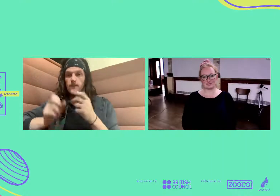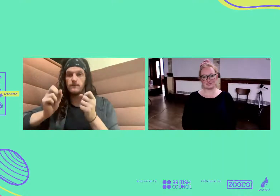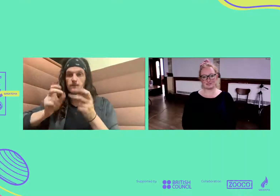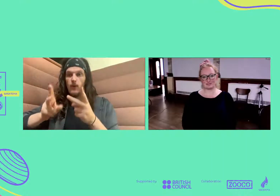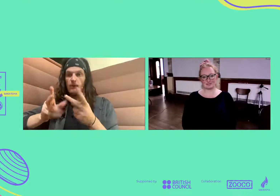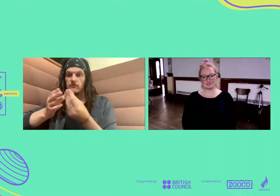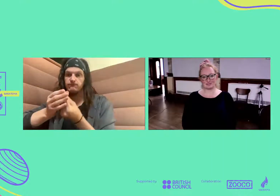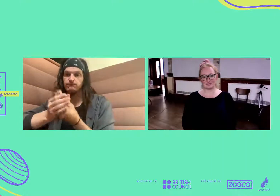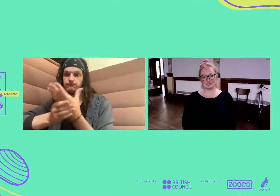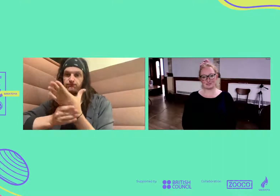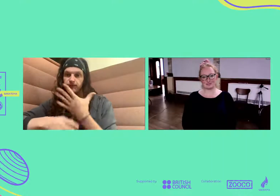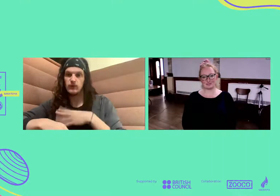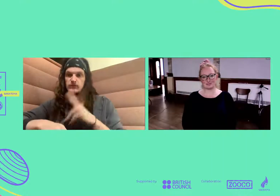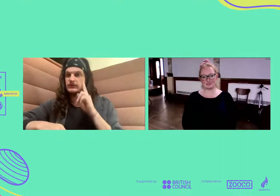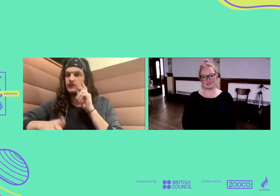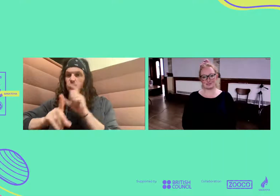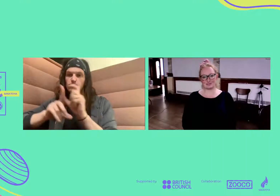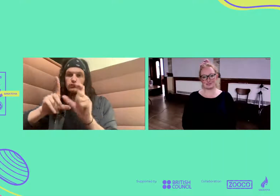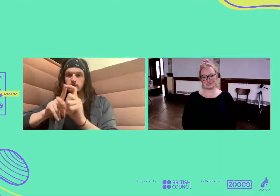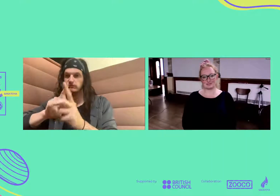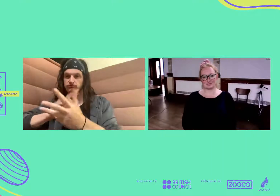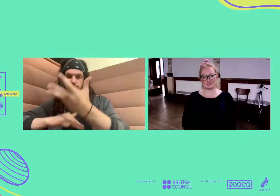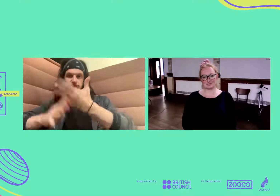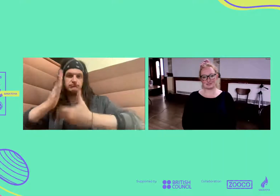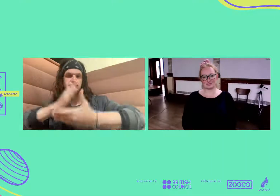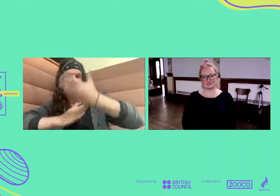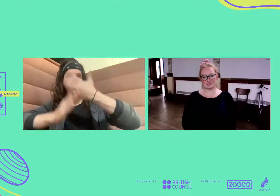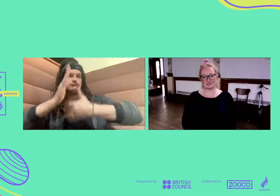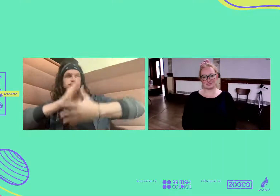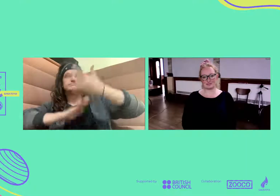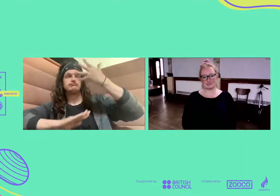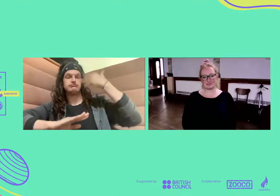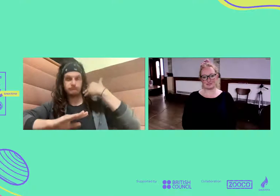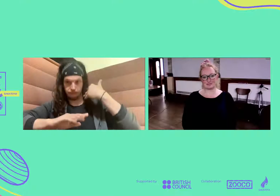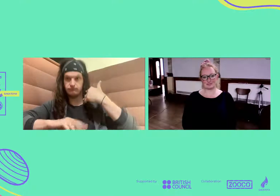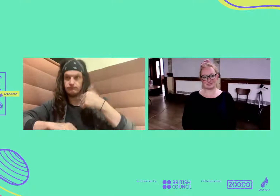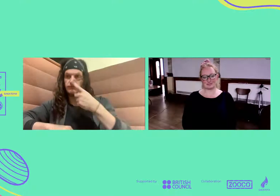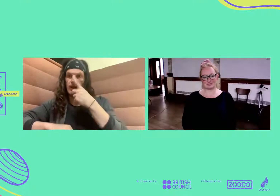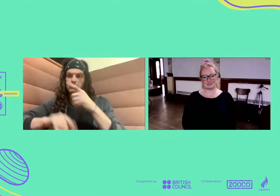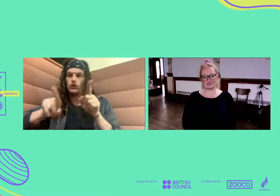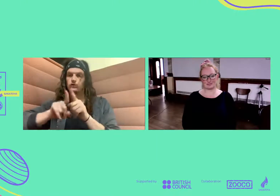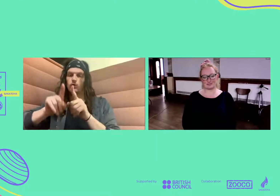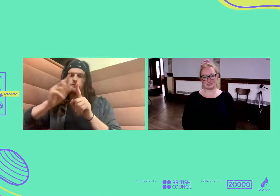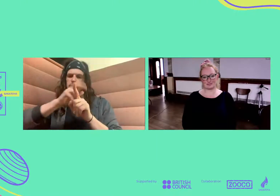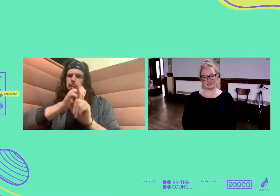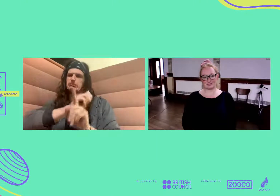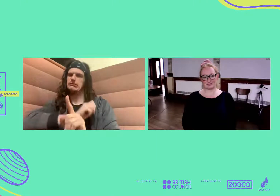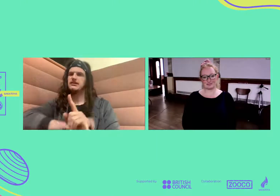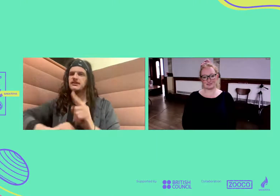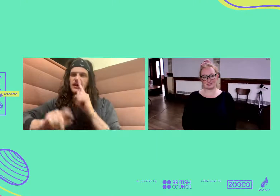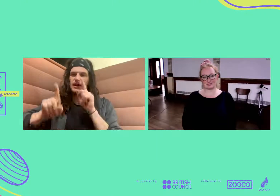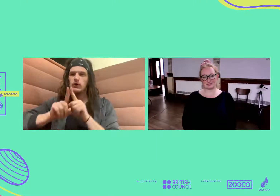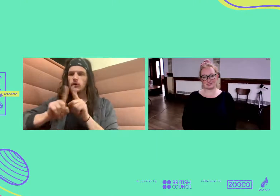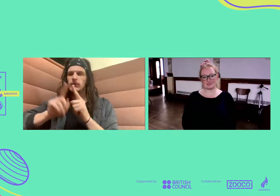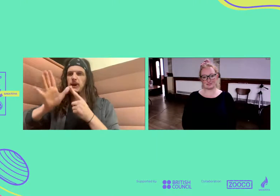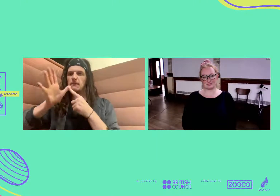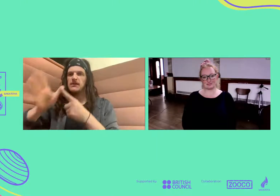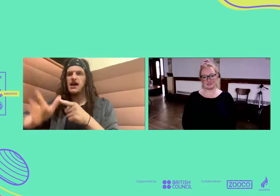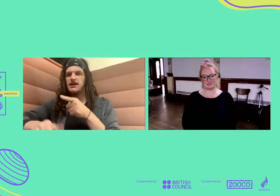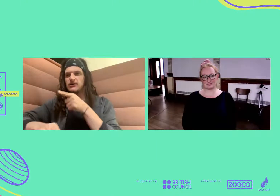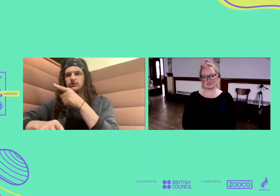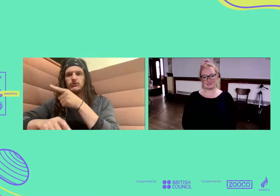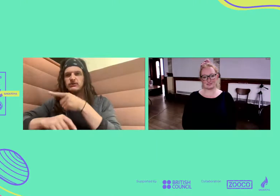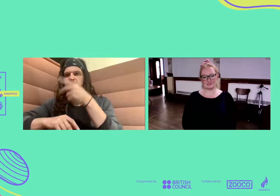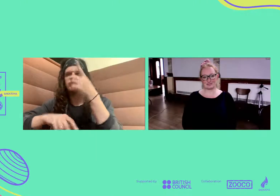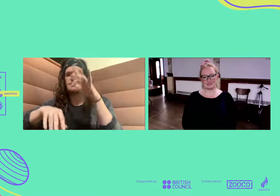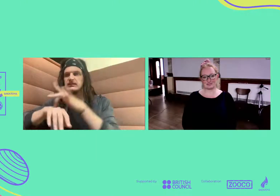that is, VV. So in simple terms, it's an art form which has developed from the deaf community organically